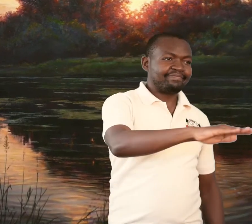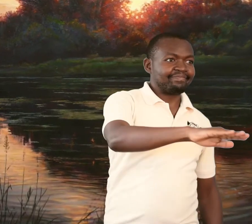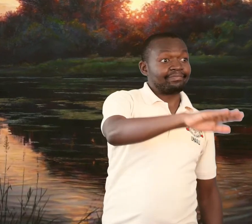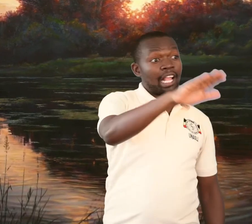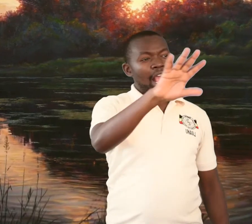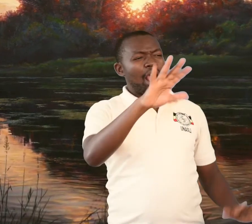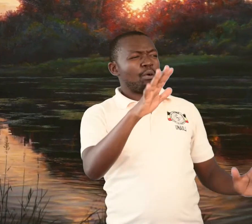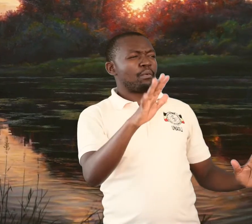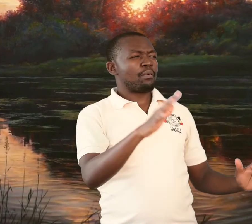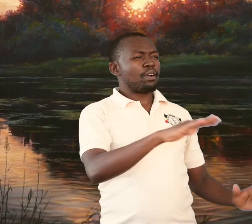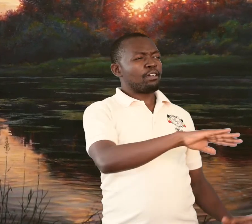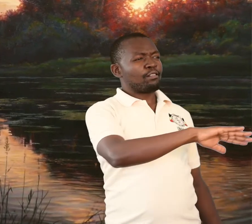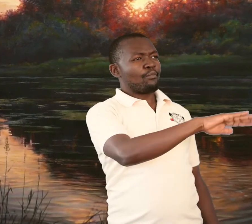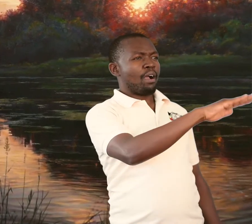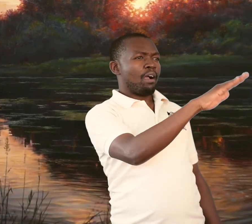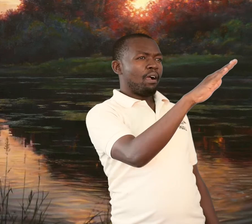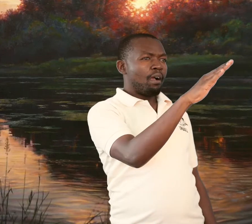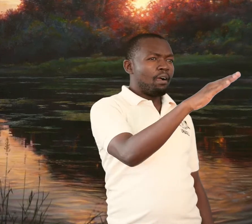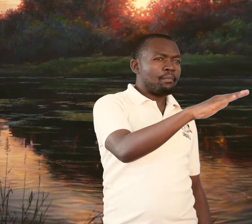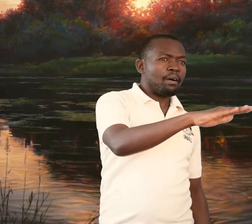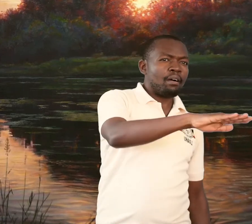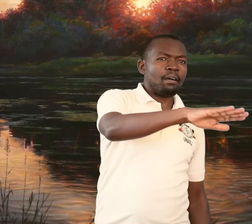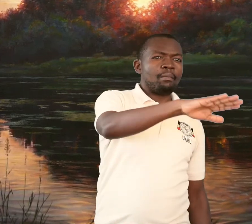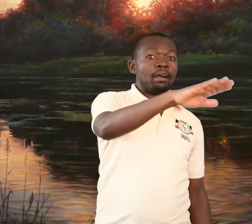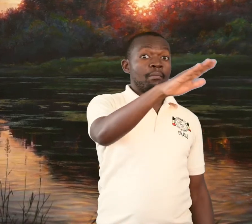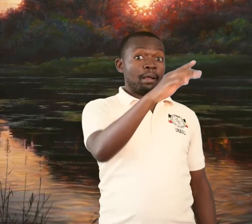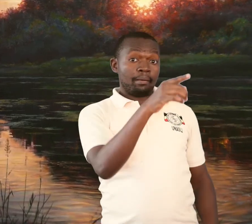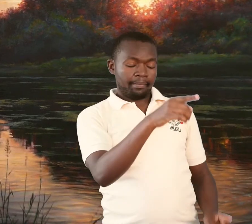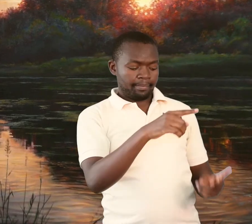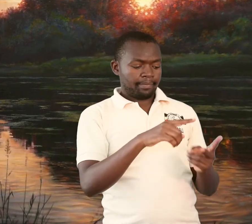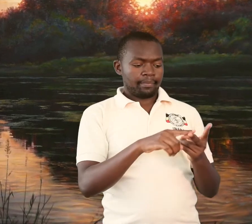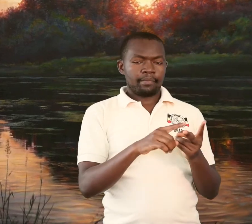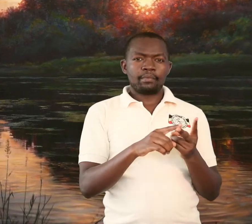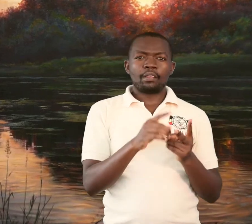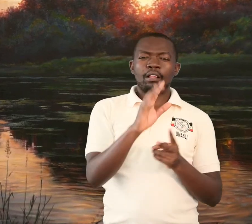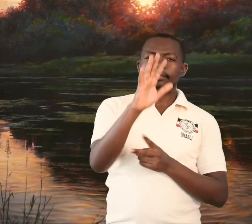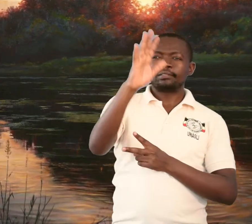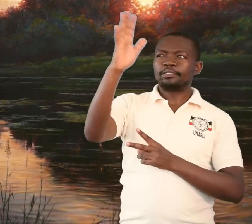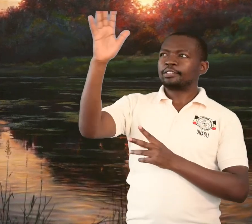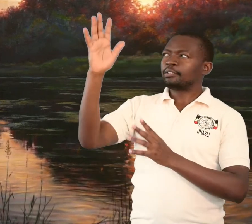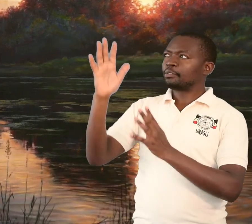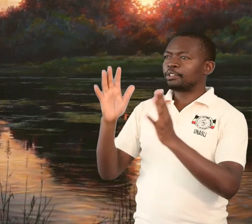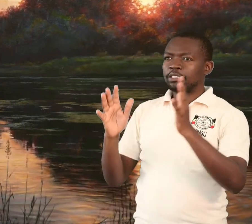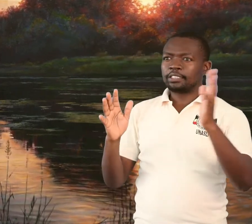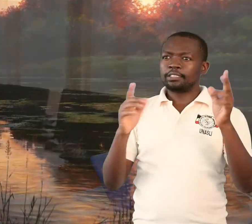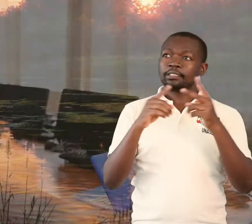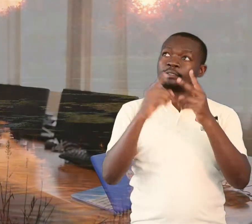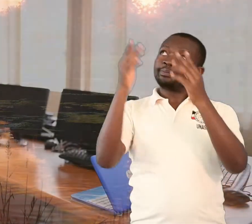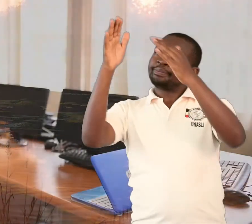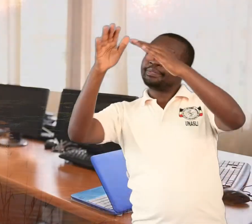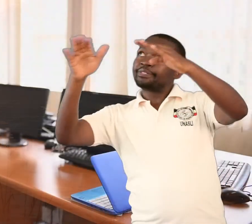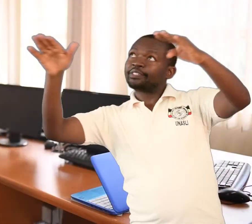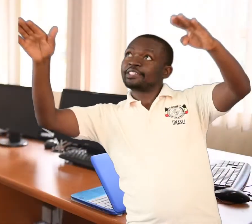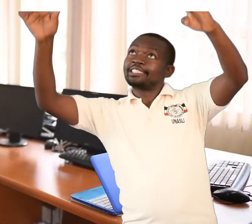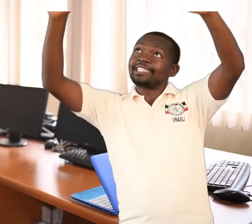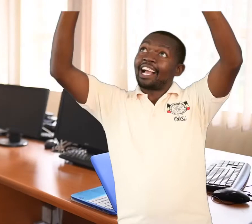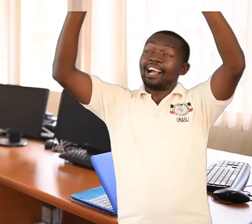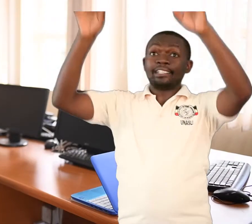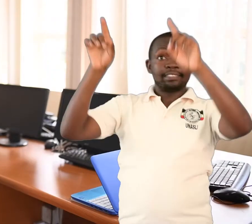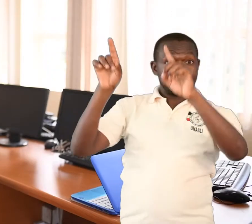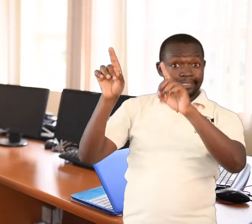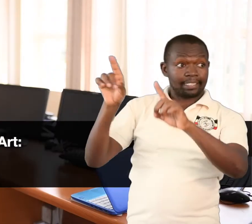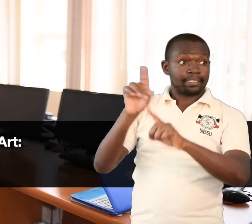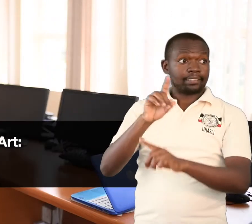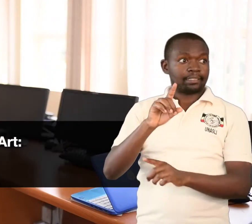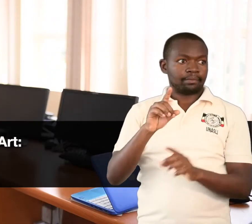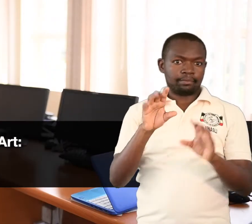they are overlapping one after the other, the trees, the sky, that's the landscape. So